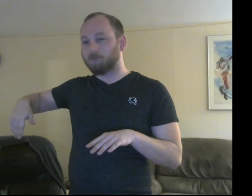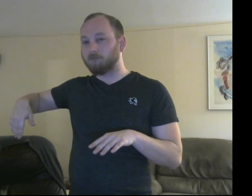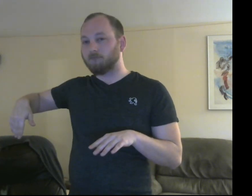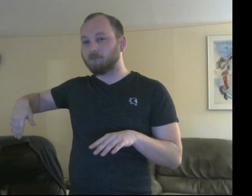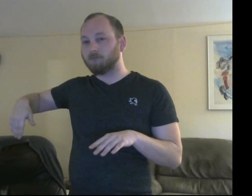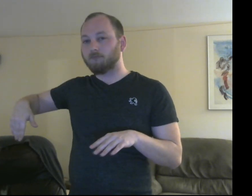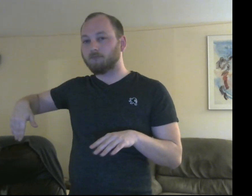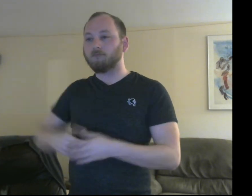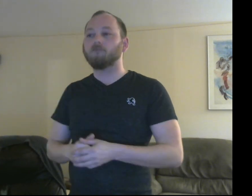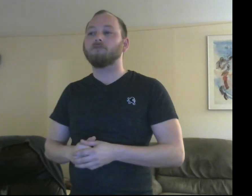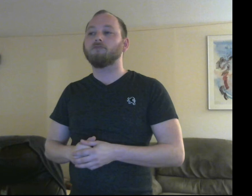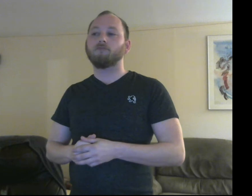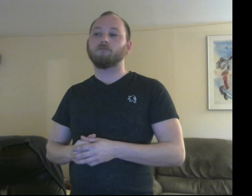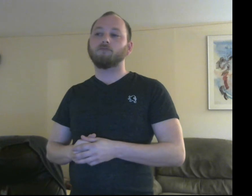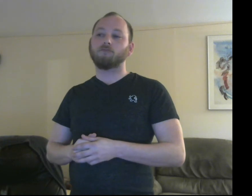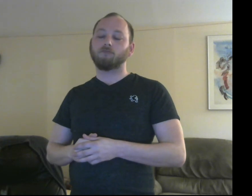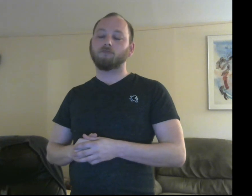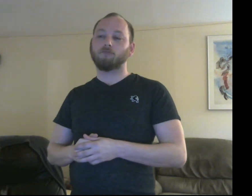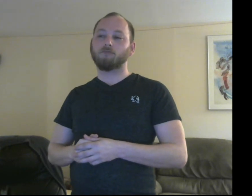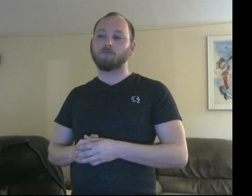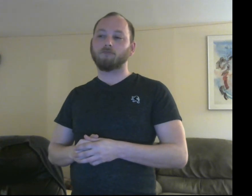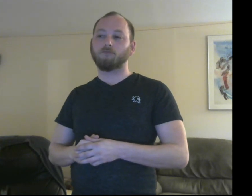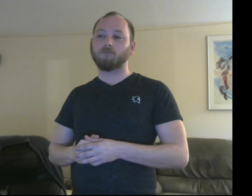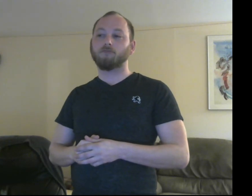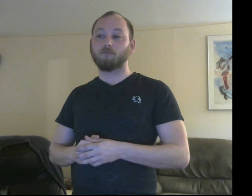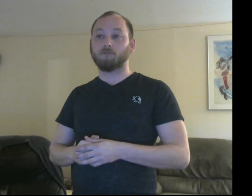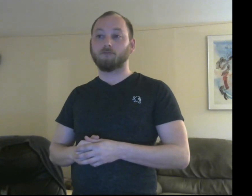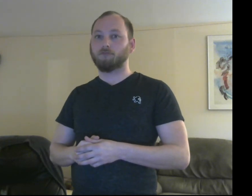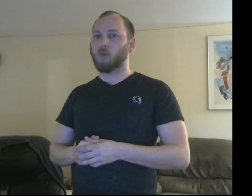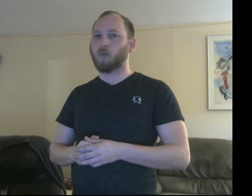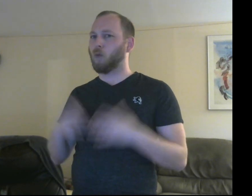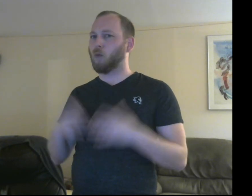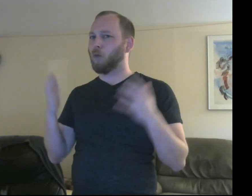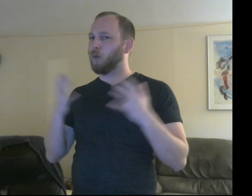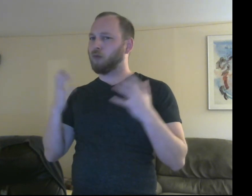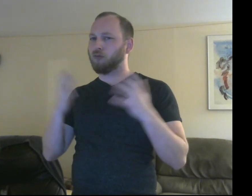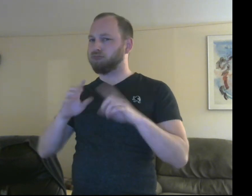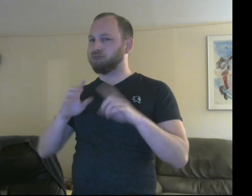unpolished. And it does make a notable difference.